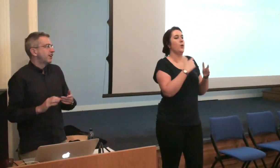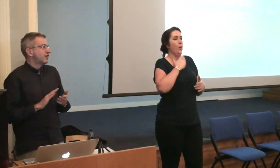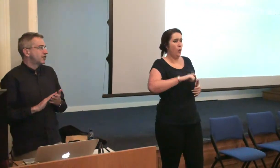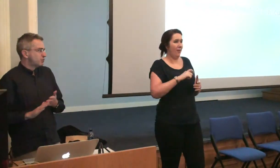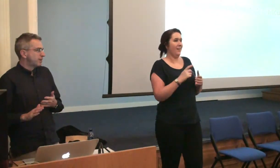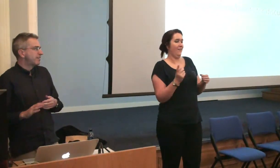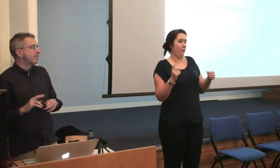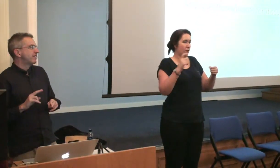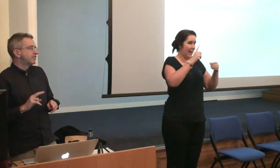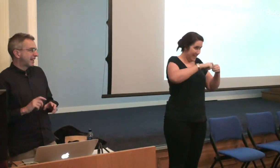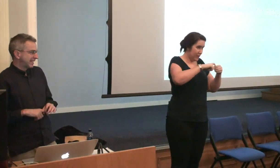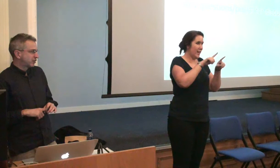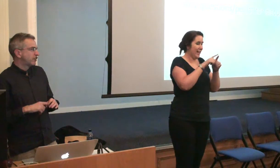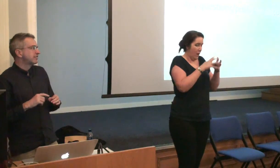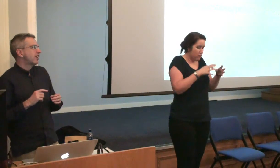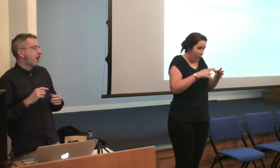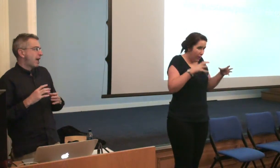start with the name of that group. The HF.